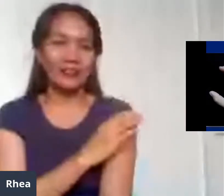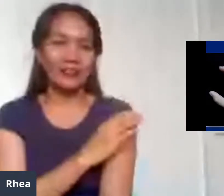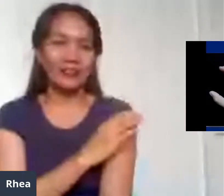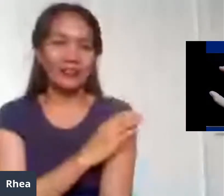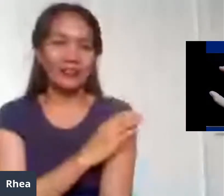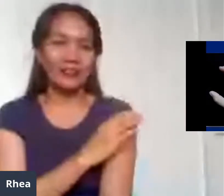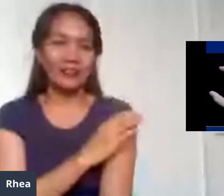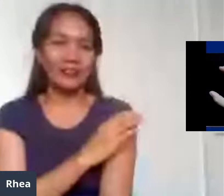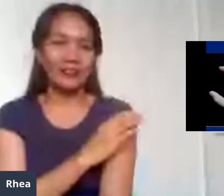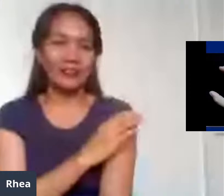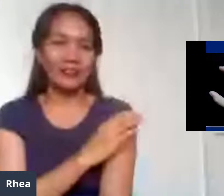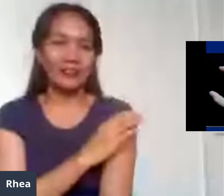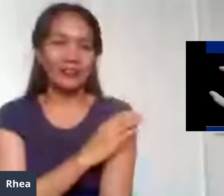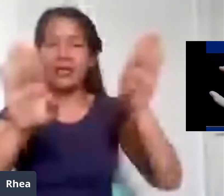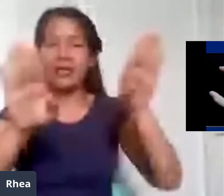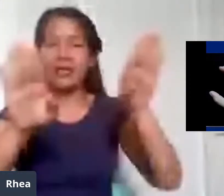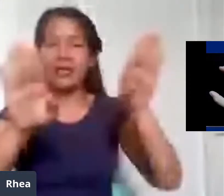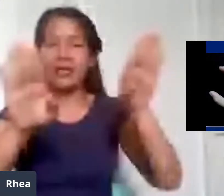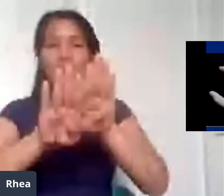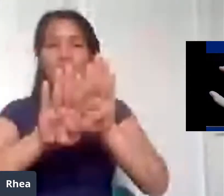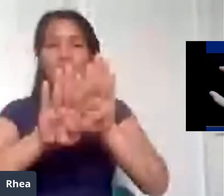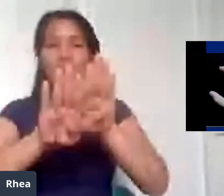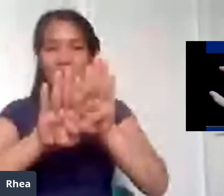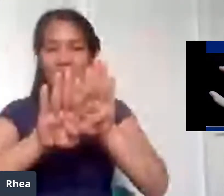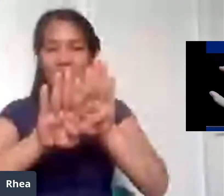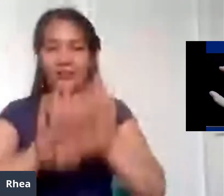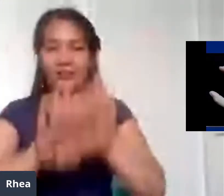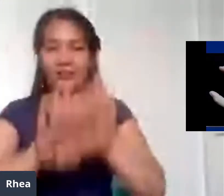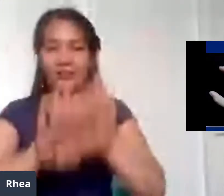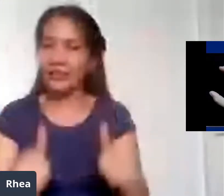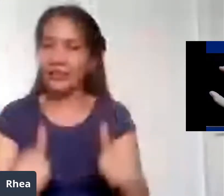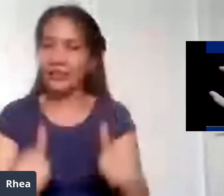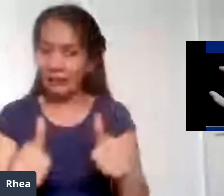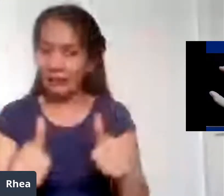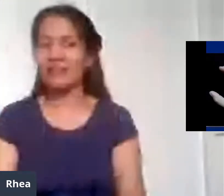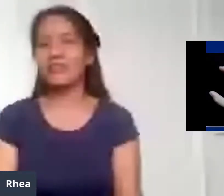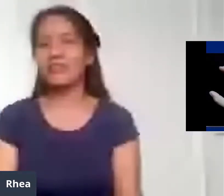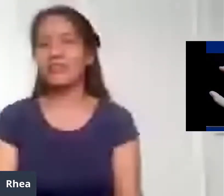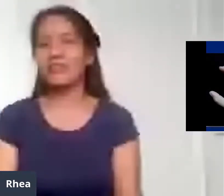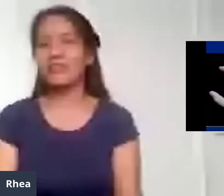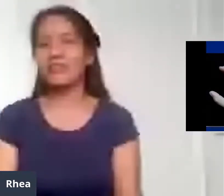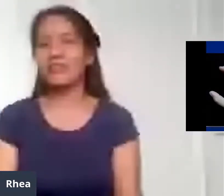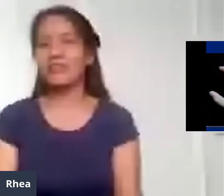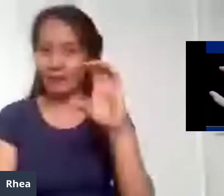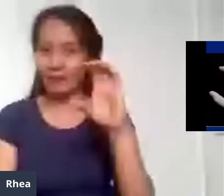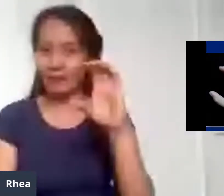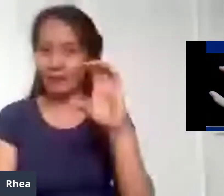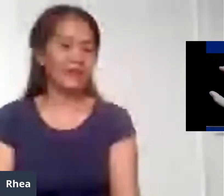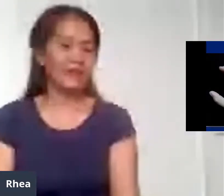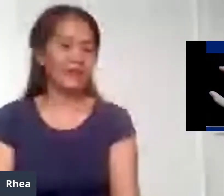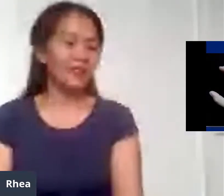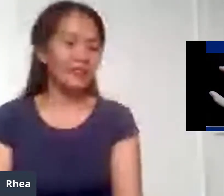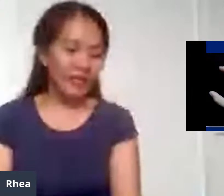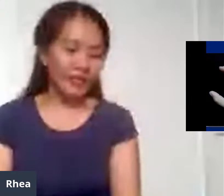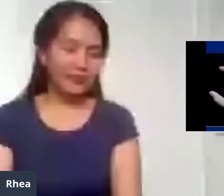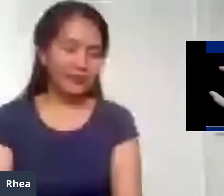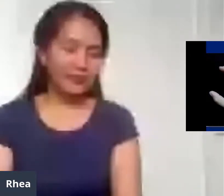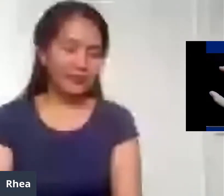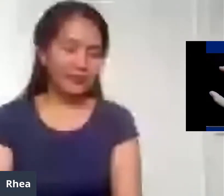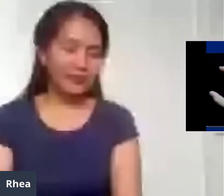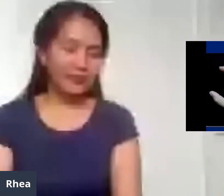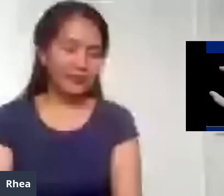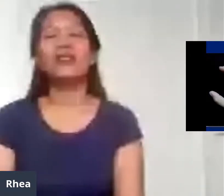Most of the establishment for today, the quarantine is closed. Okay, get it? That is for letter